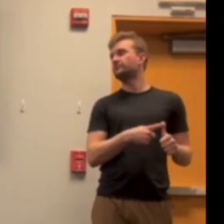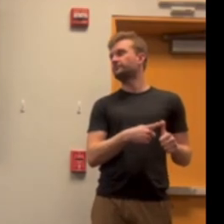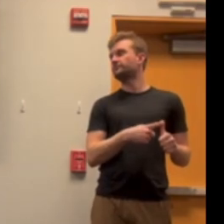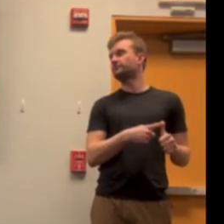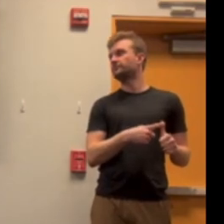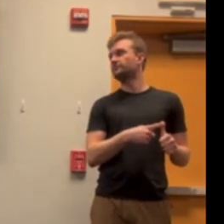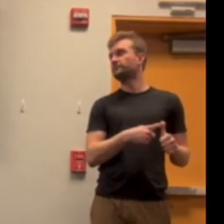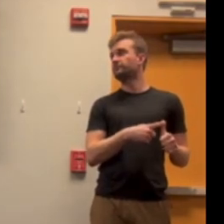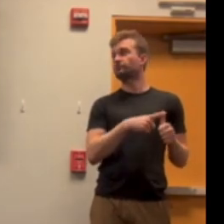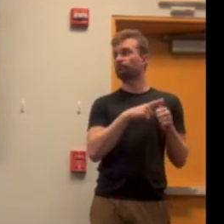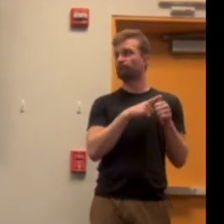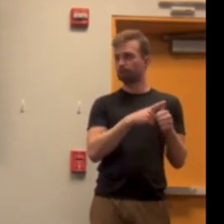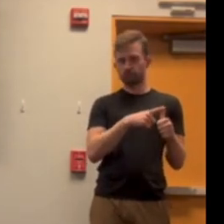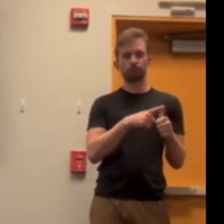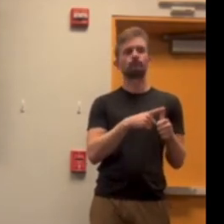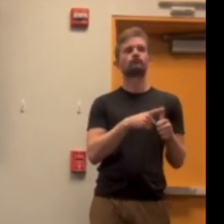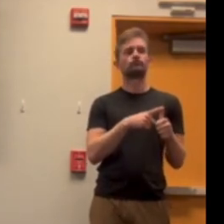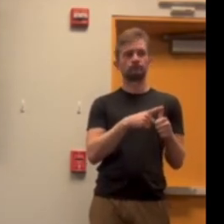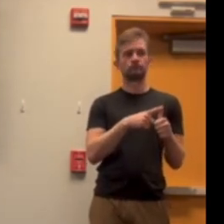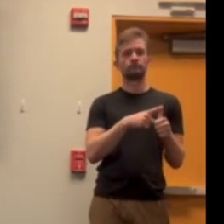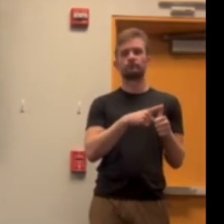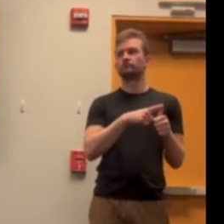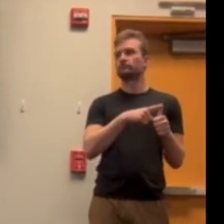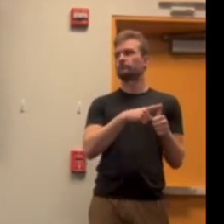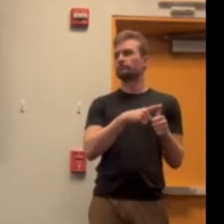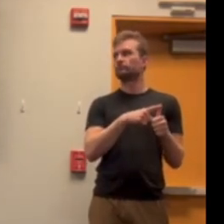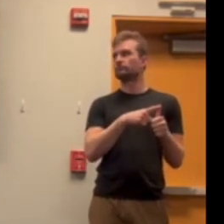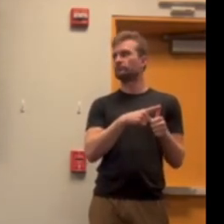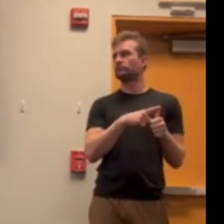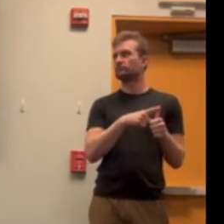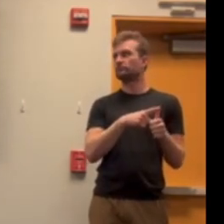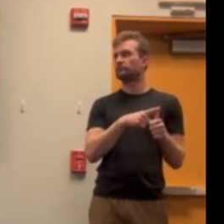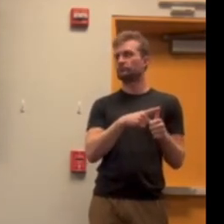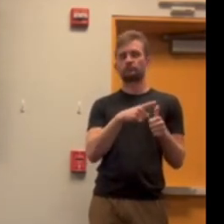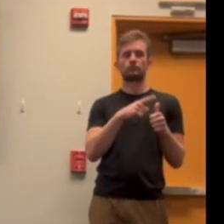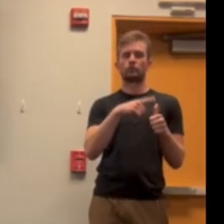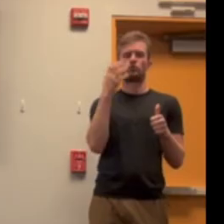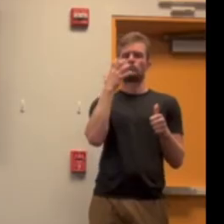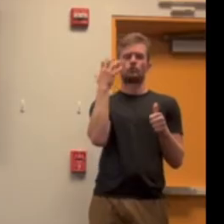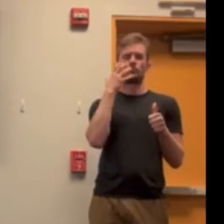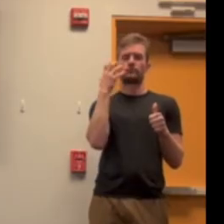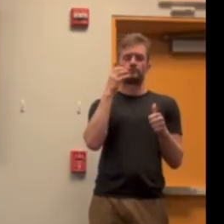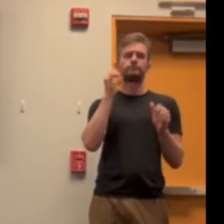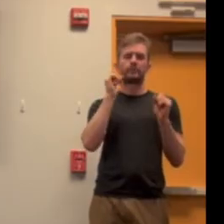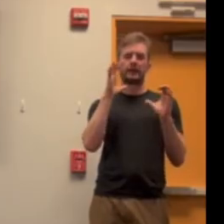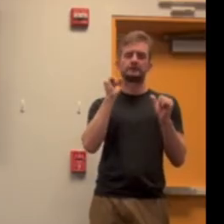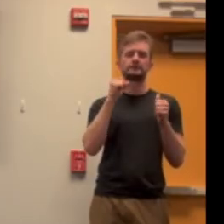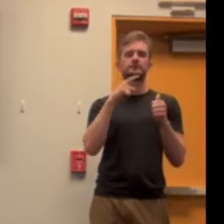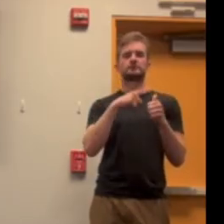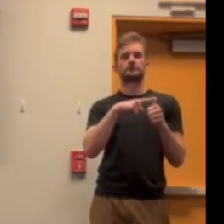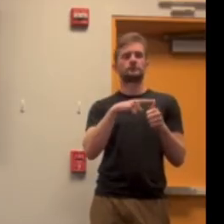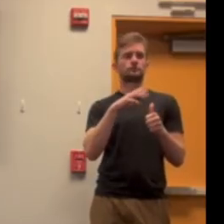So yeah, with student checking accounts, we have a really good product here for students. It actually pays you money just for using the debit card